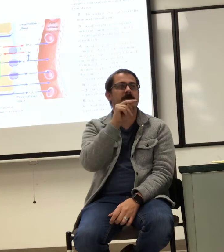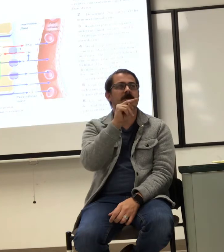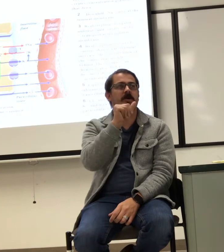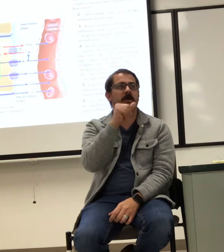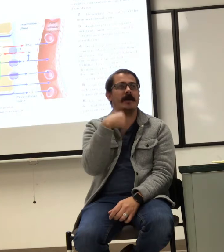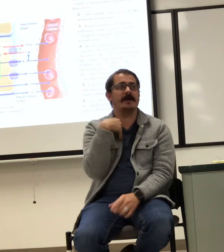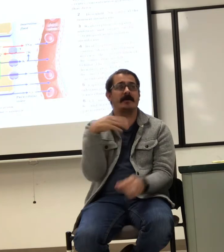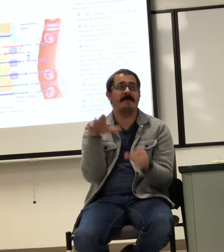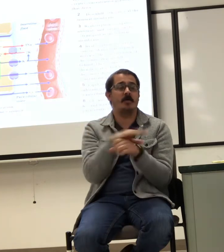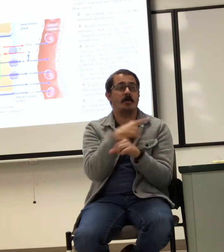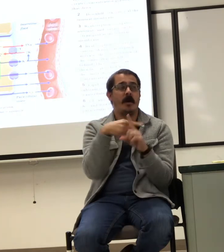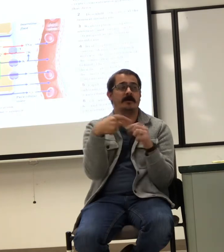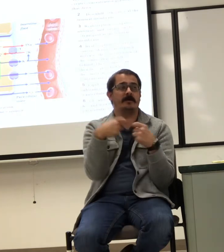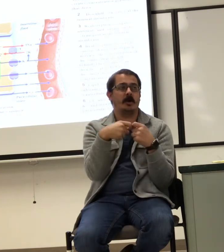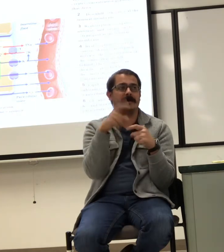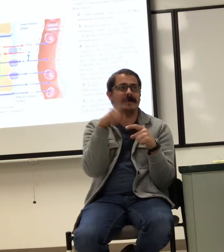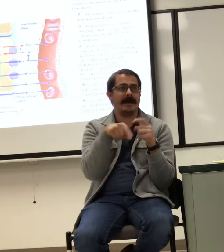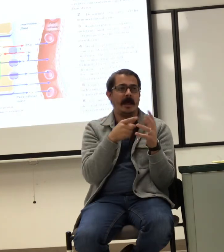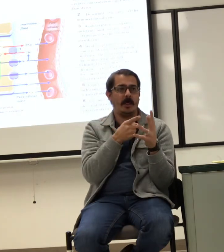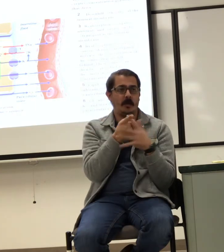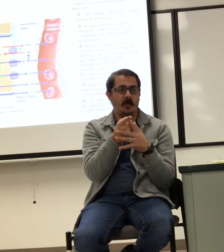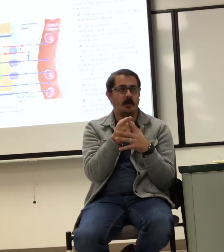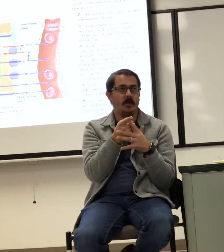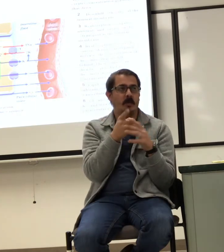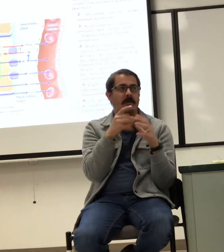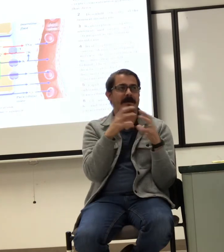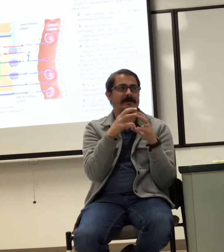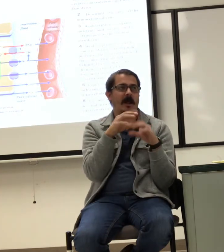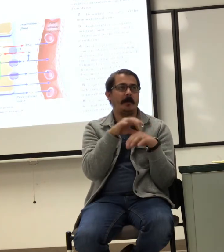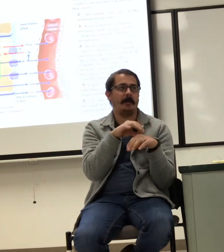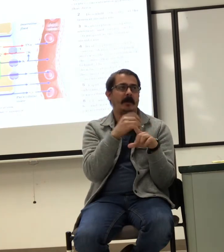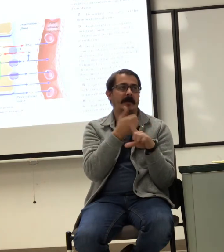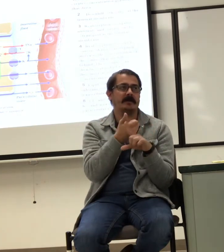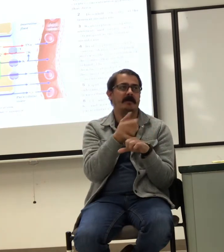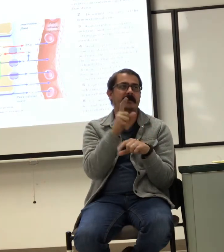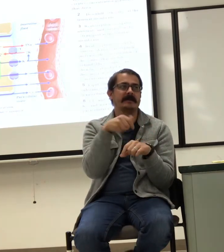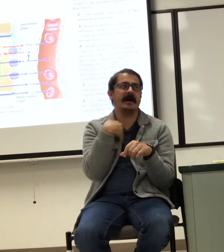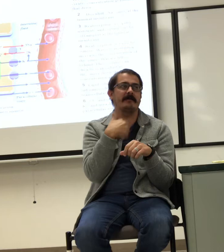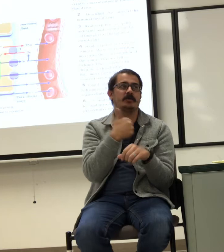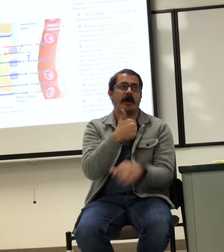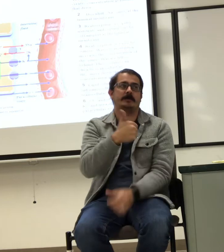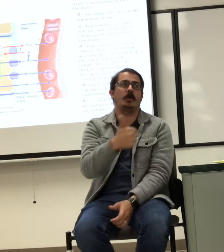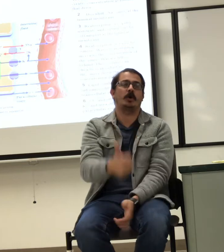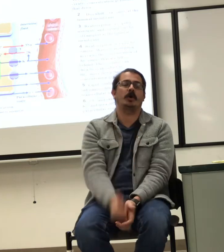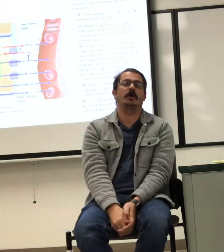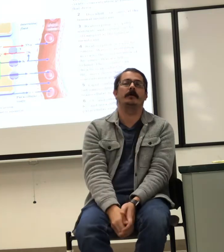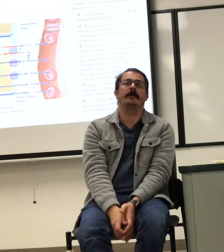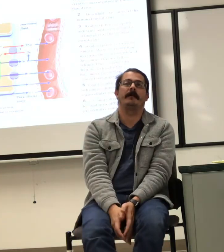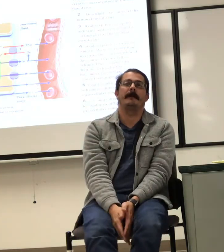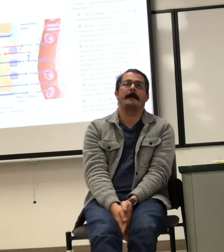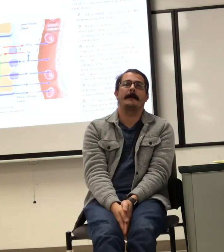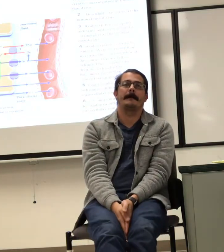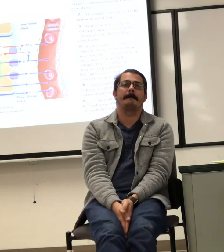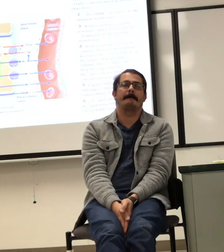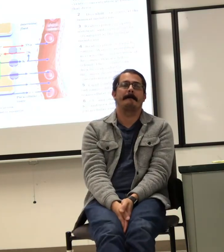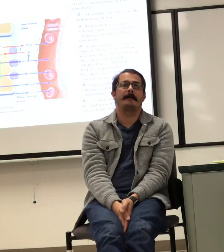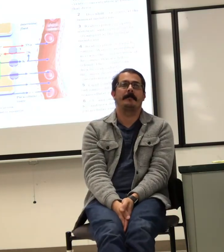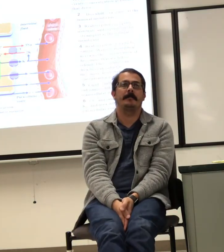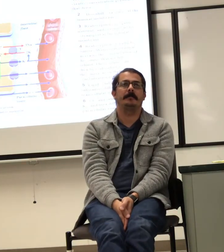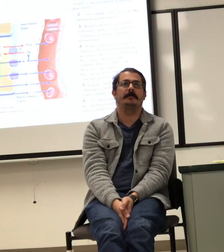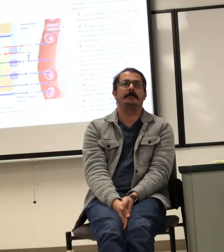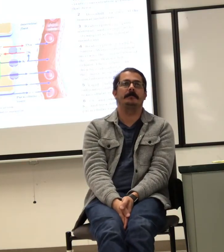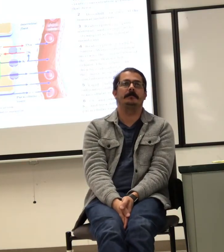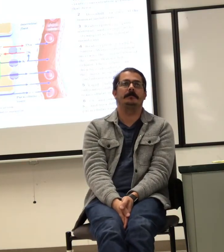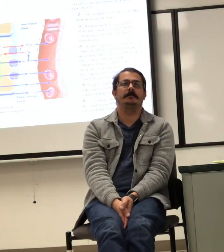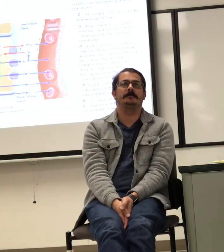full positive charge. It can't pass through the cell membrane by itself. So let's go, how about